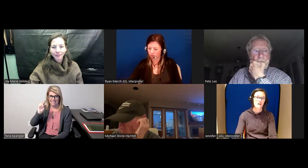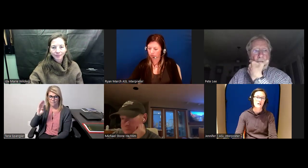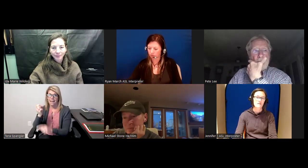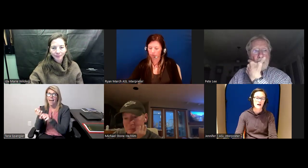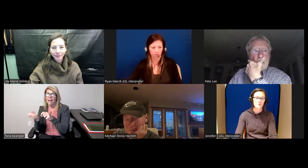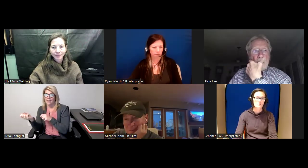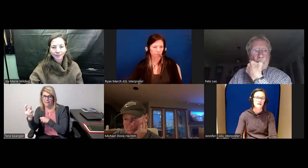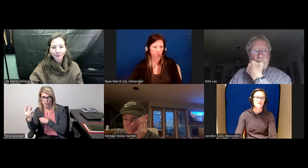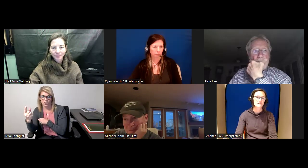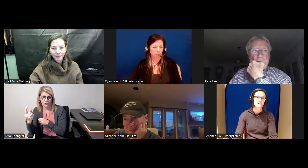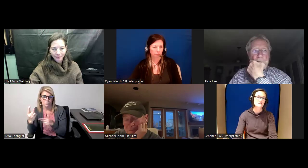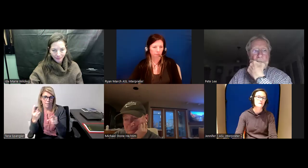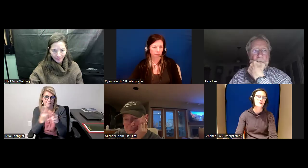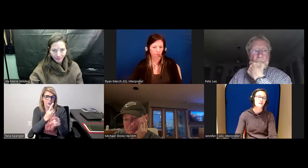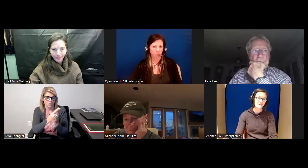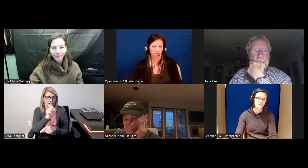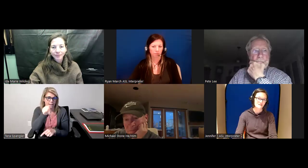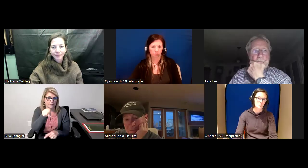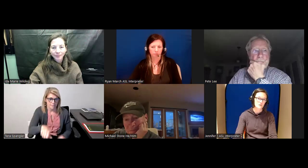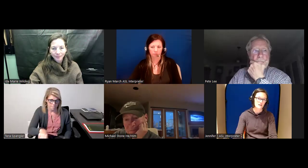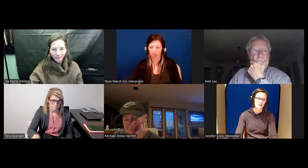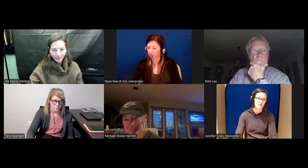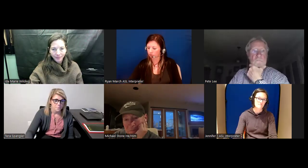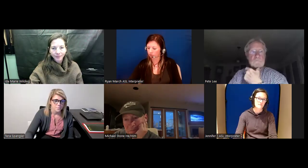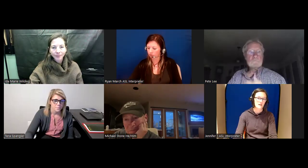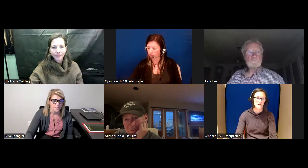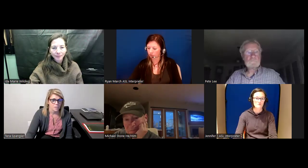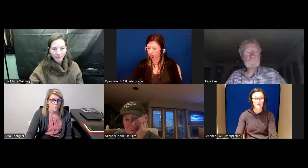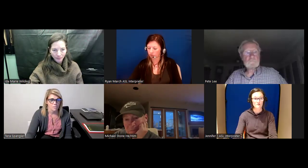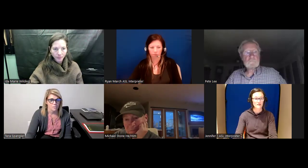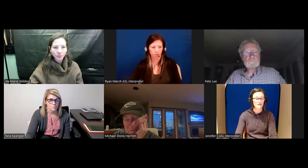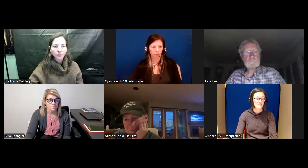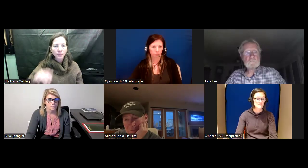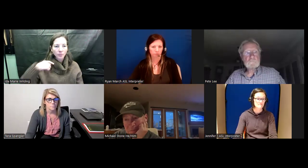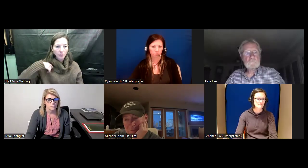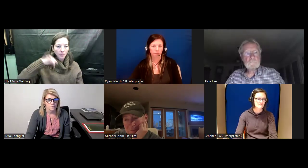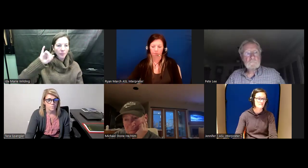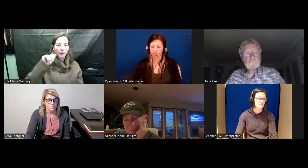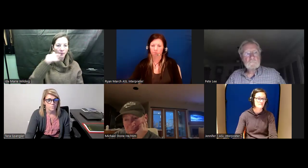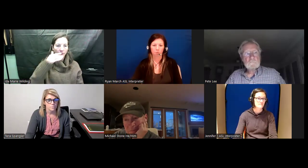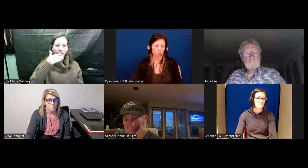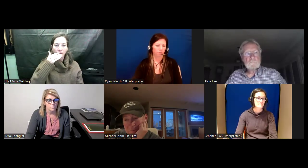year, that will apply to CSDB next school year regularly. Yes.